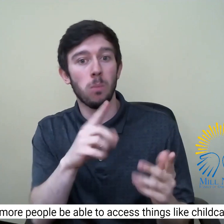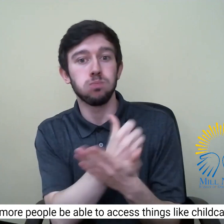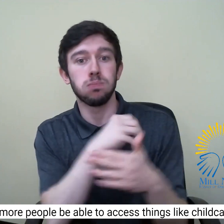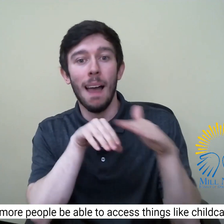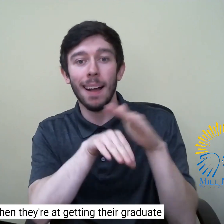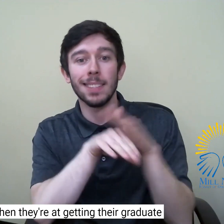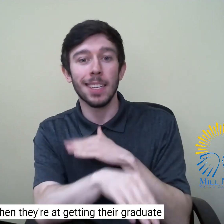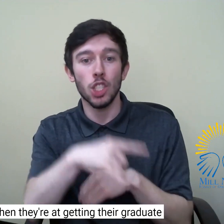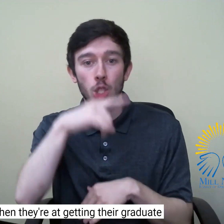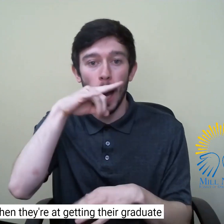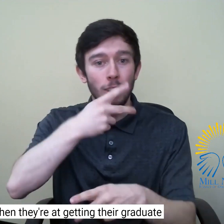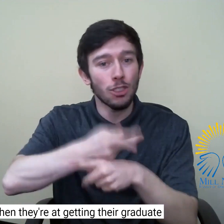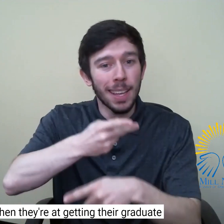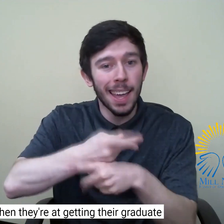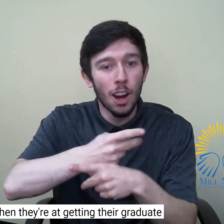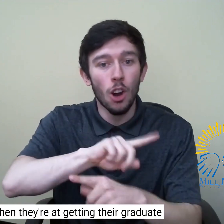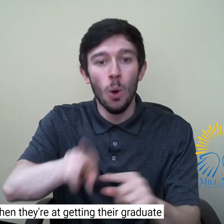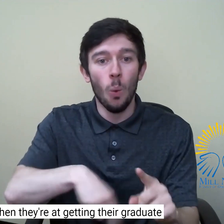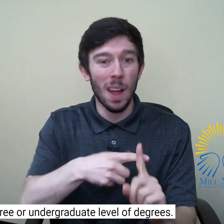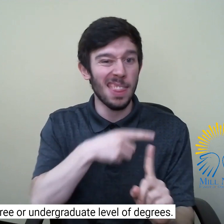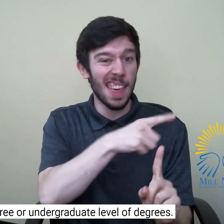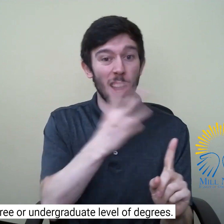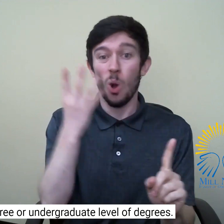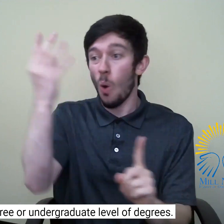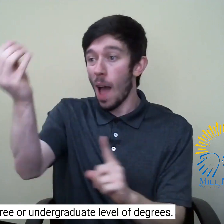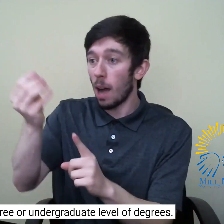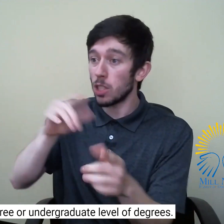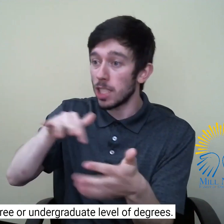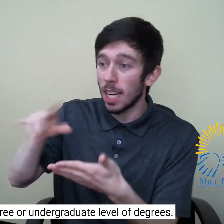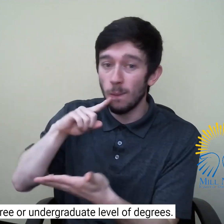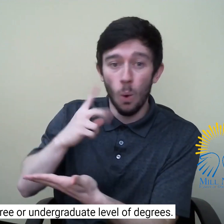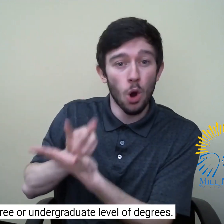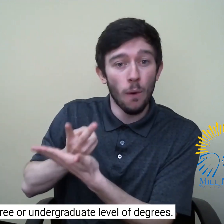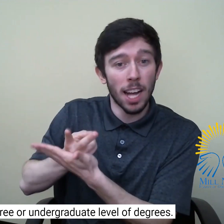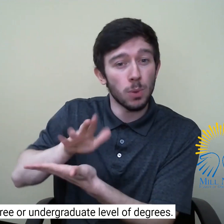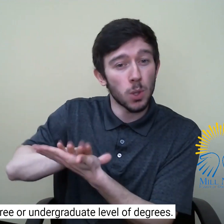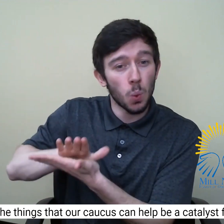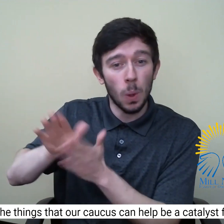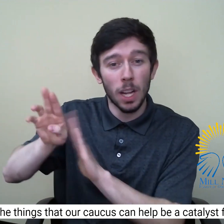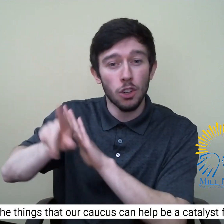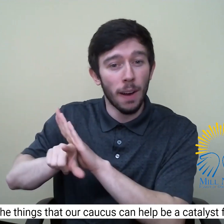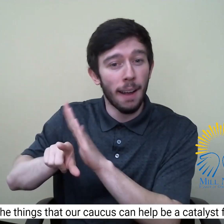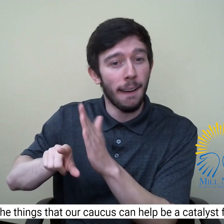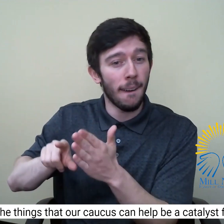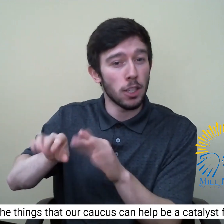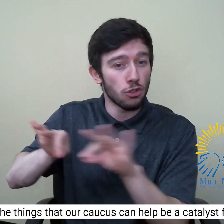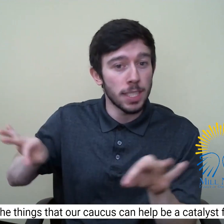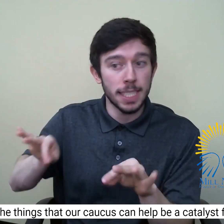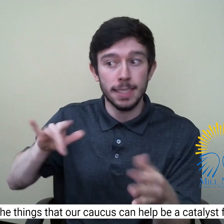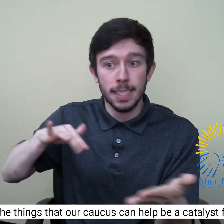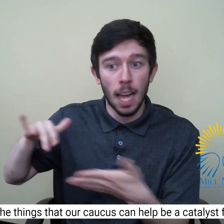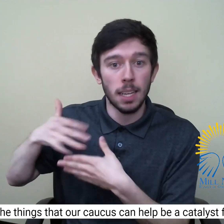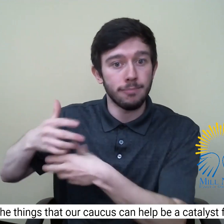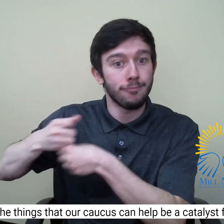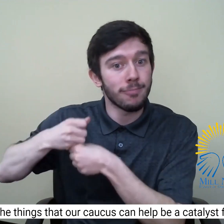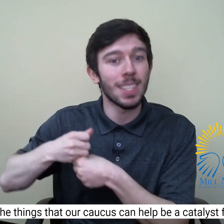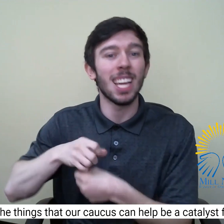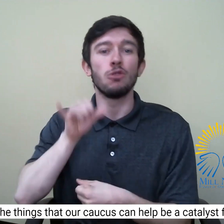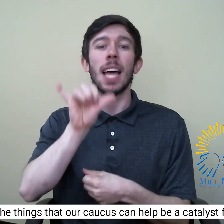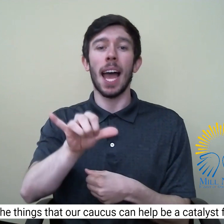childcare when they're at getting their graduate level degree or undergraduate level degrees. So those are some of the things that a caucus can help be